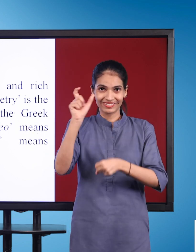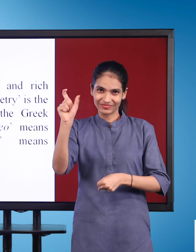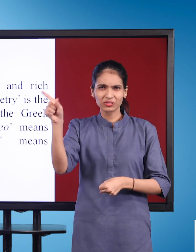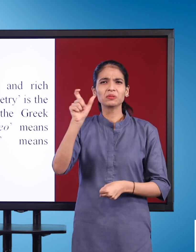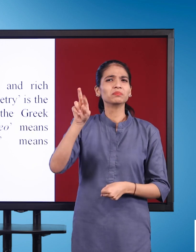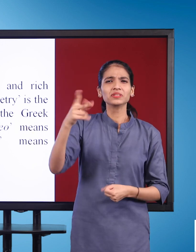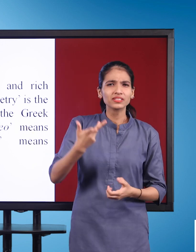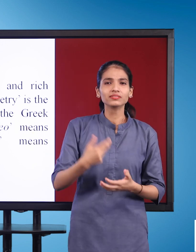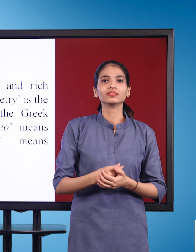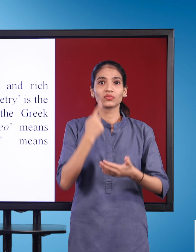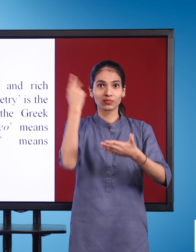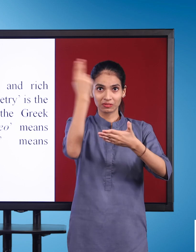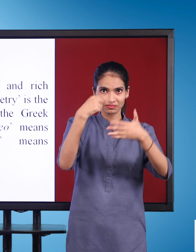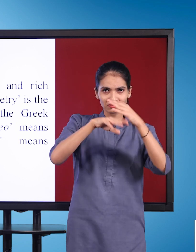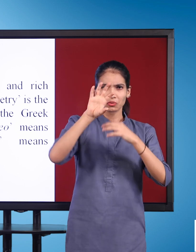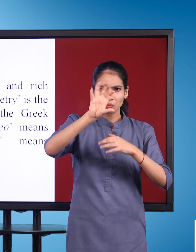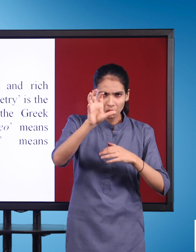Geometry has a long and rich history.